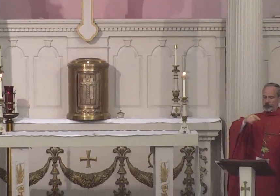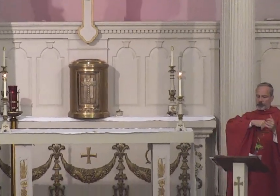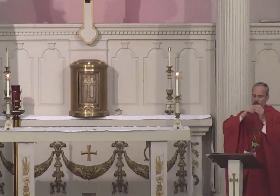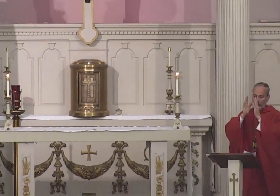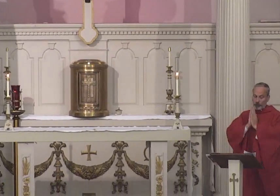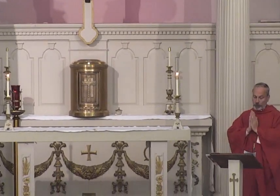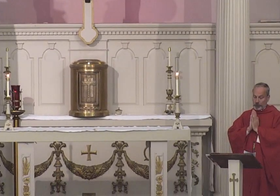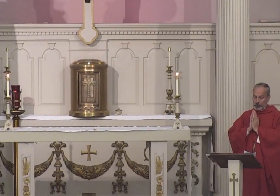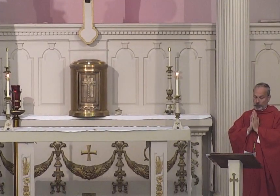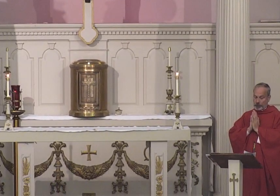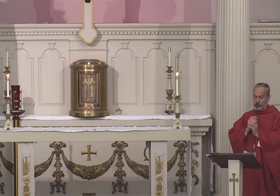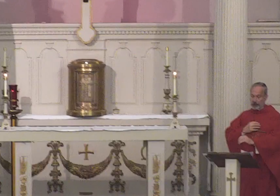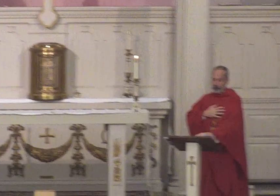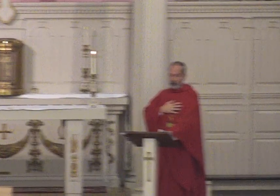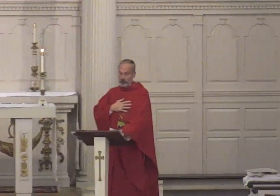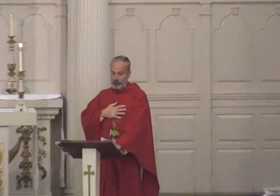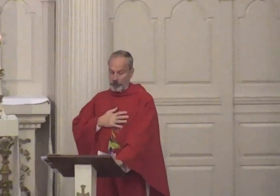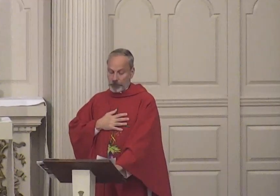Let us pray.